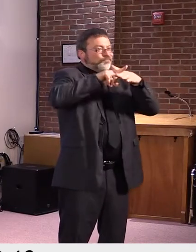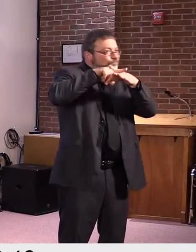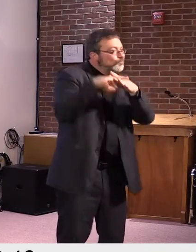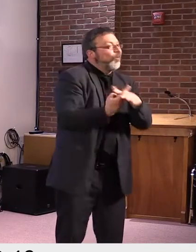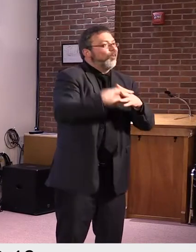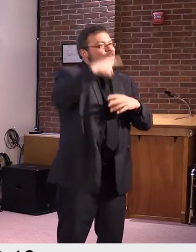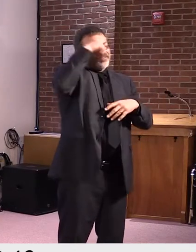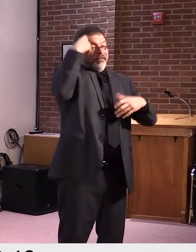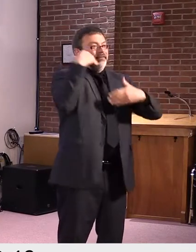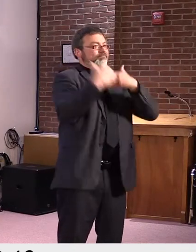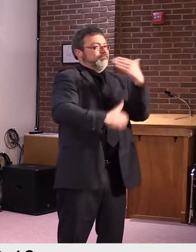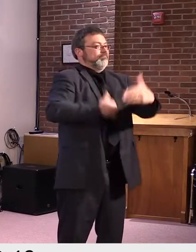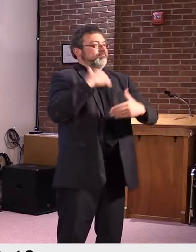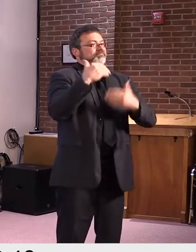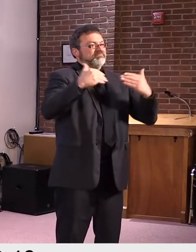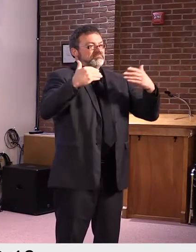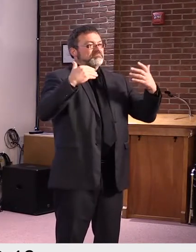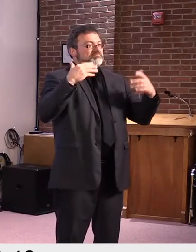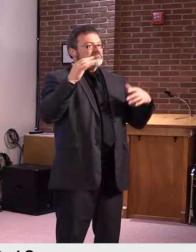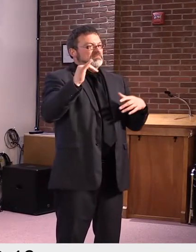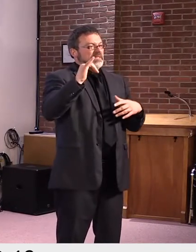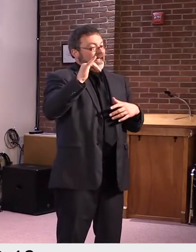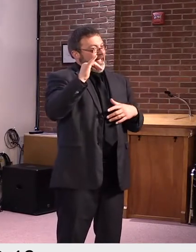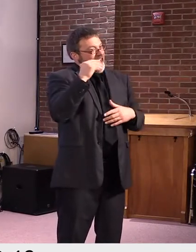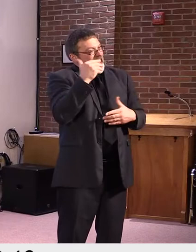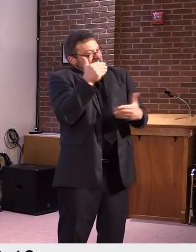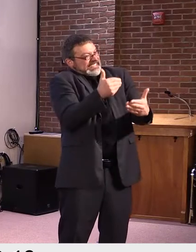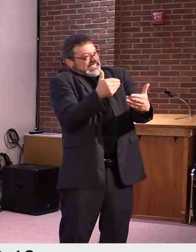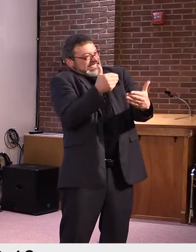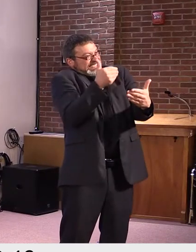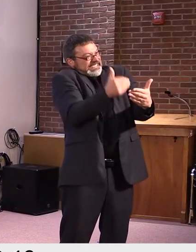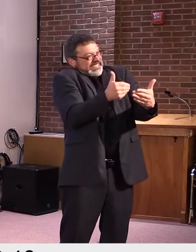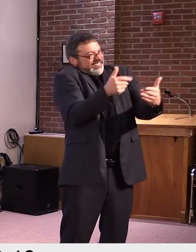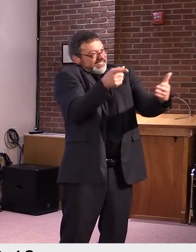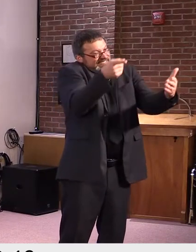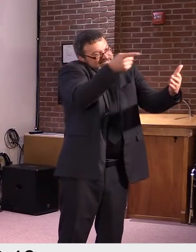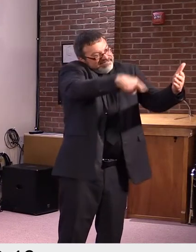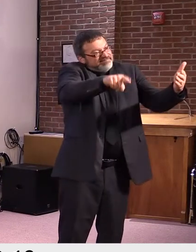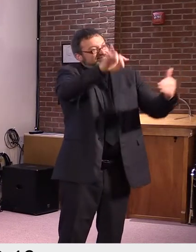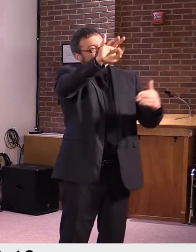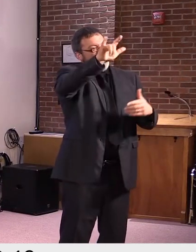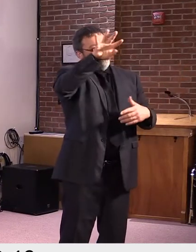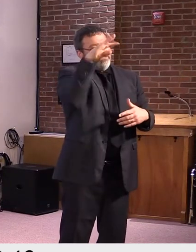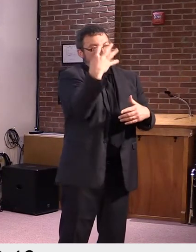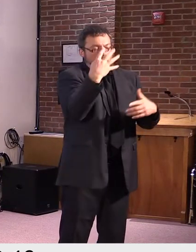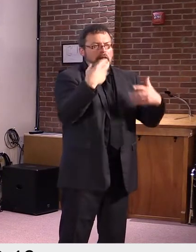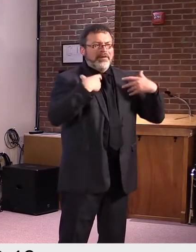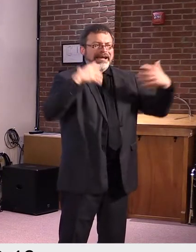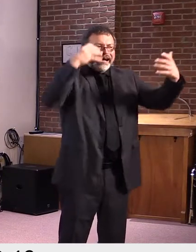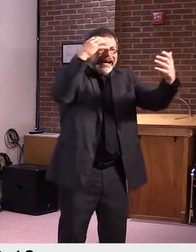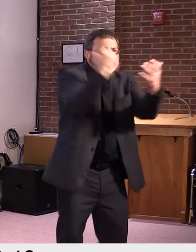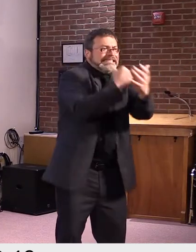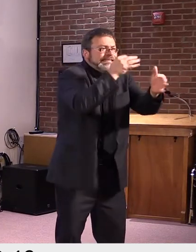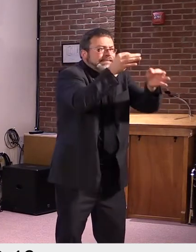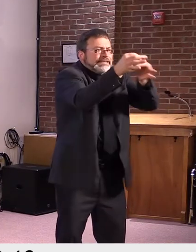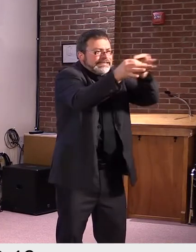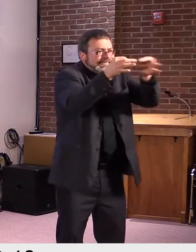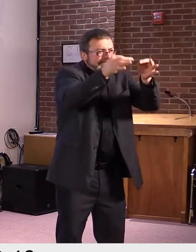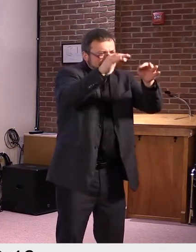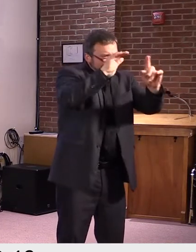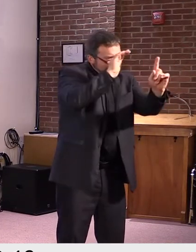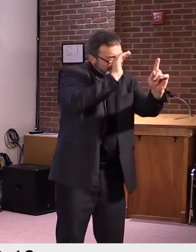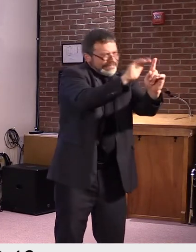we wanted to take a few moments to reinforce some of the guidance we have issued around celebrations and festivities in the weeks